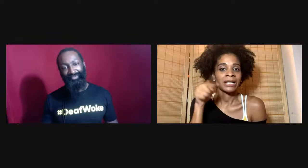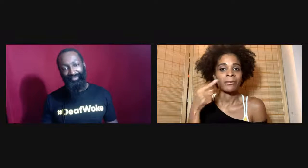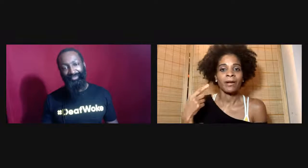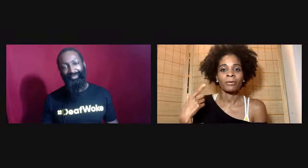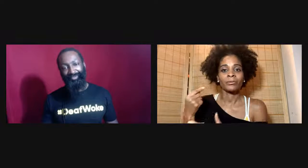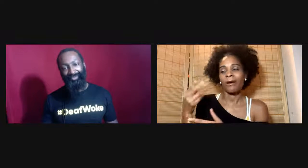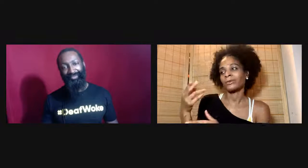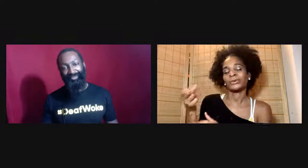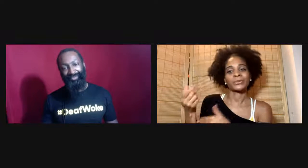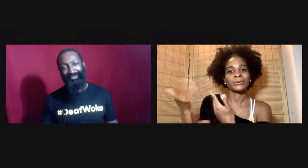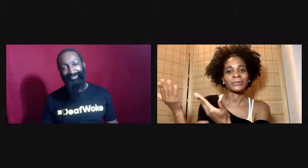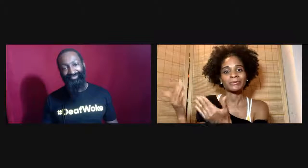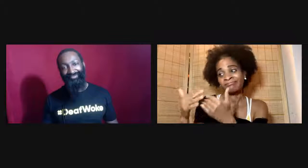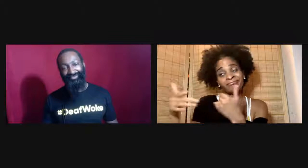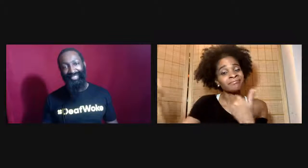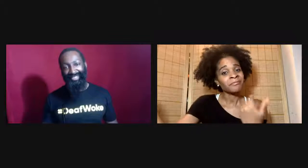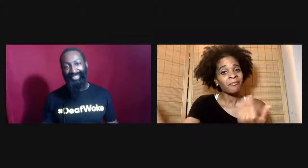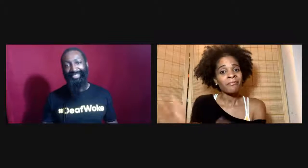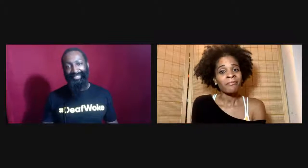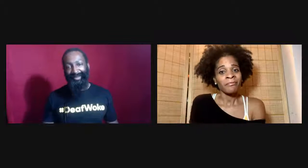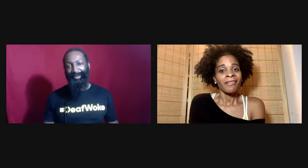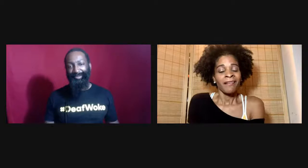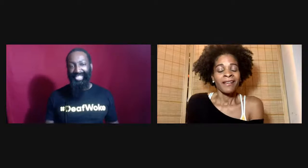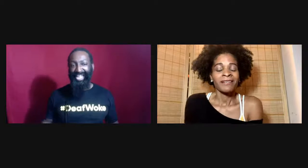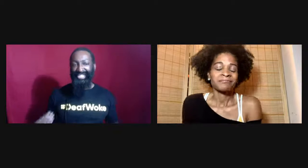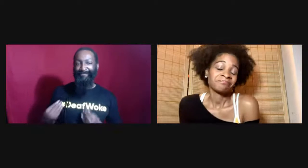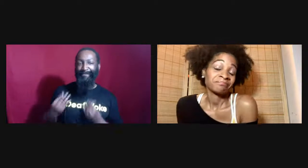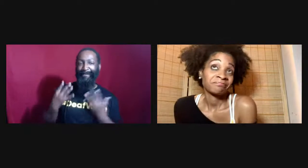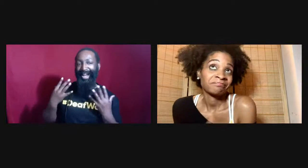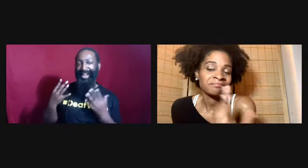that was my outlet for creativity.